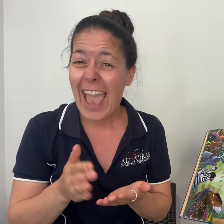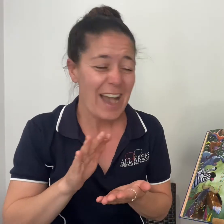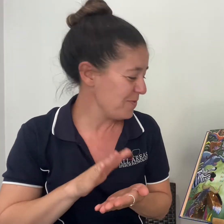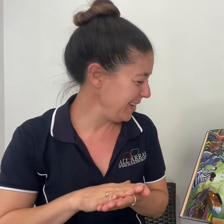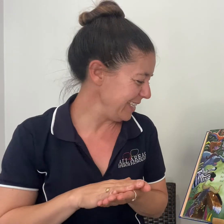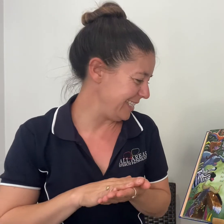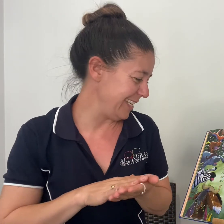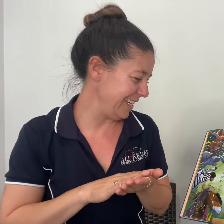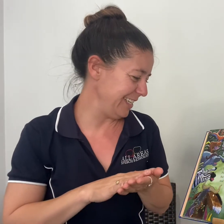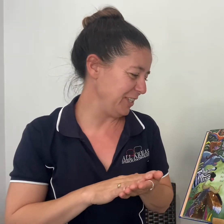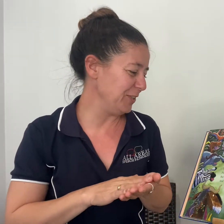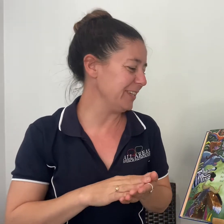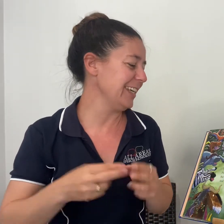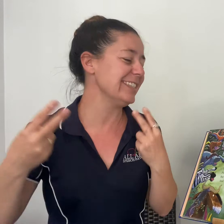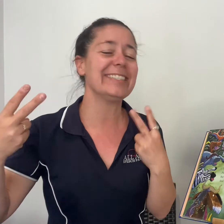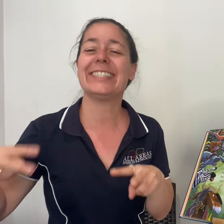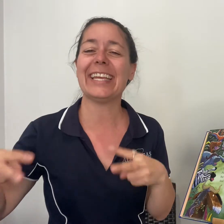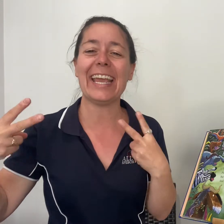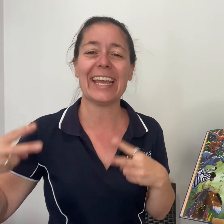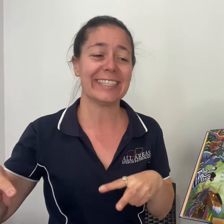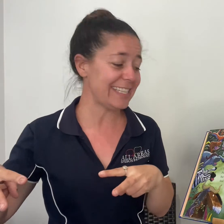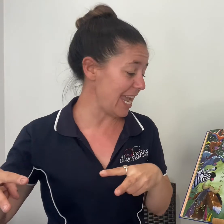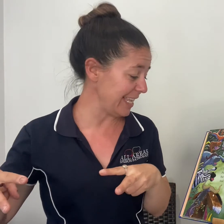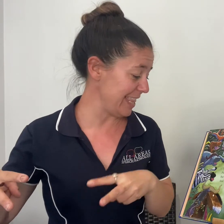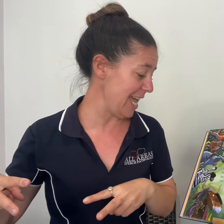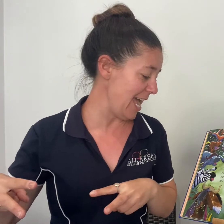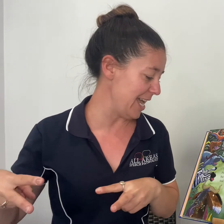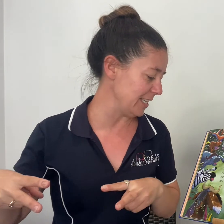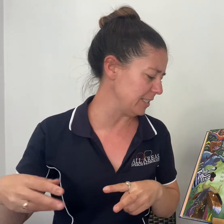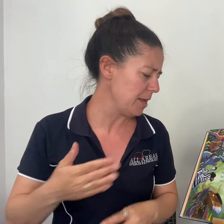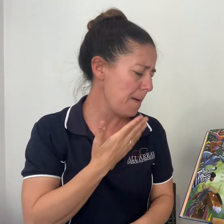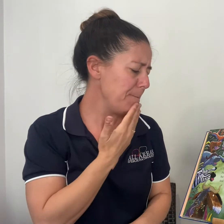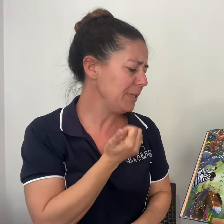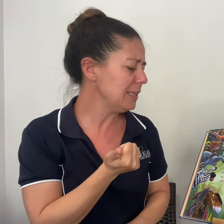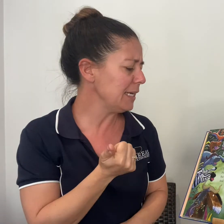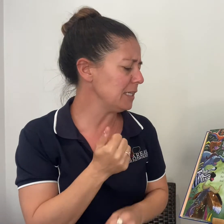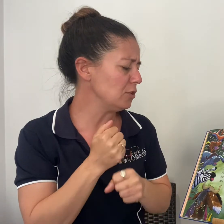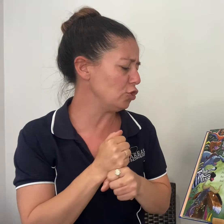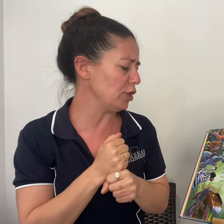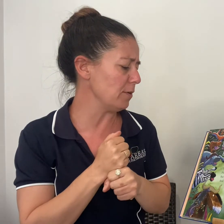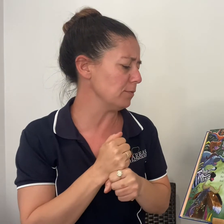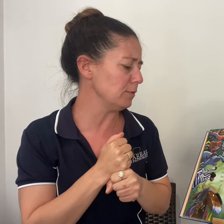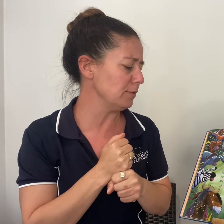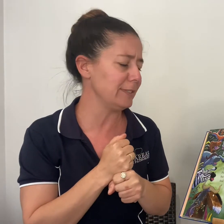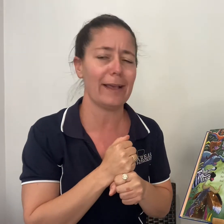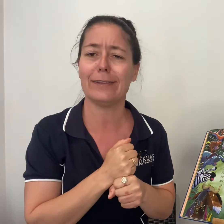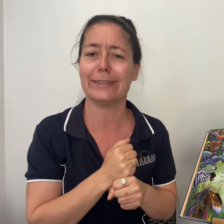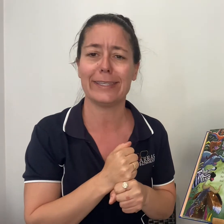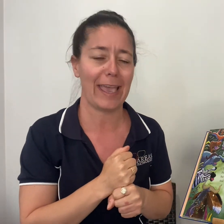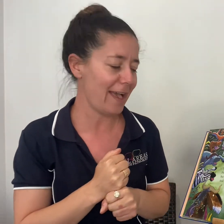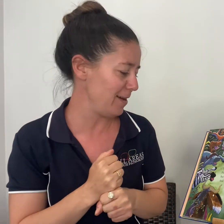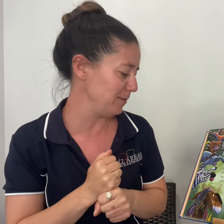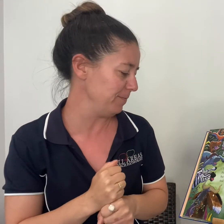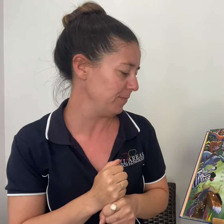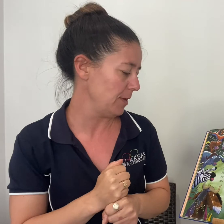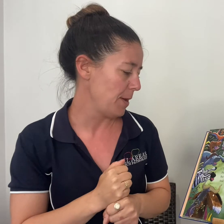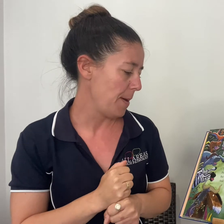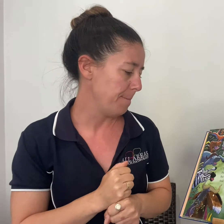How is it you can dance like that? Please, Gerald, tell us how.